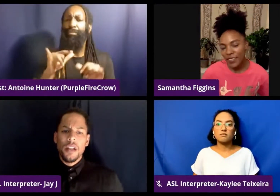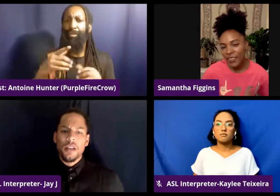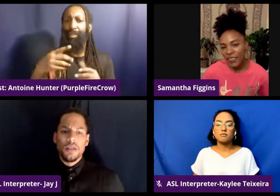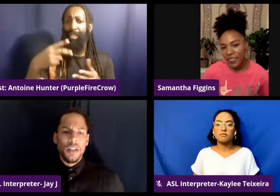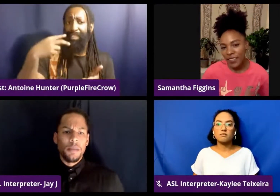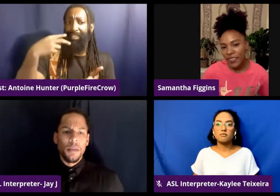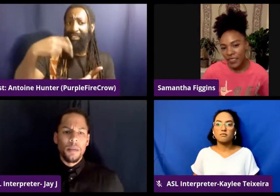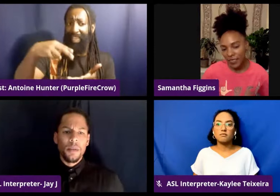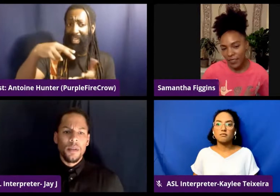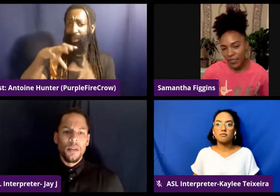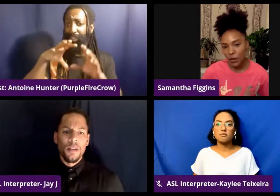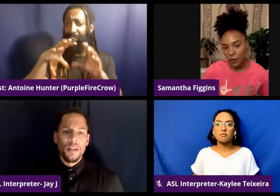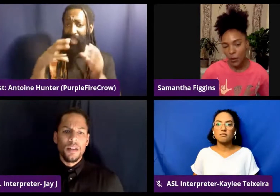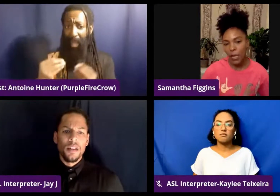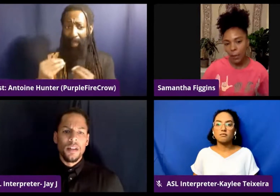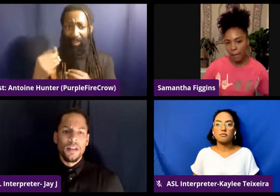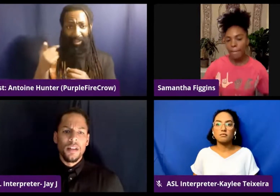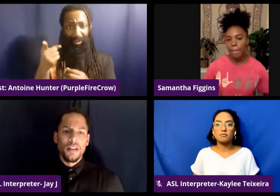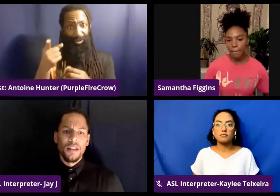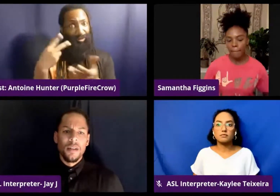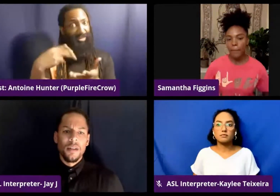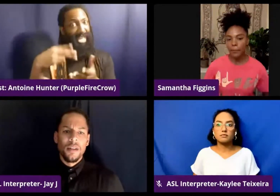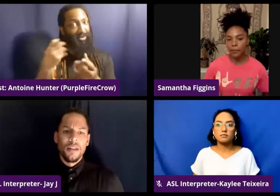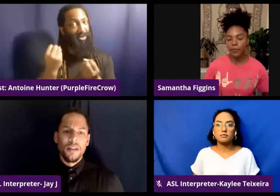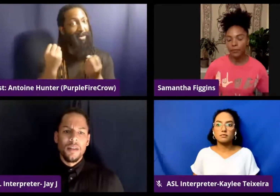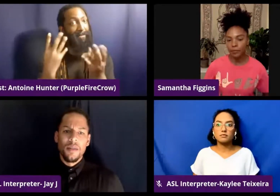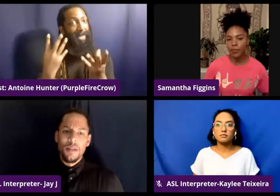you're trying to understand people.